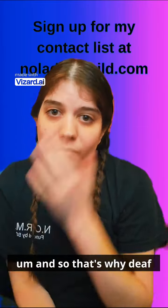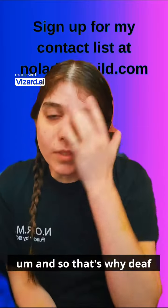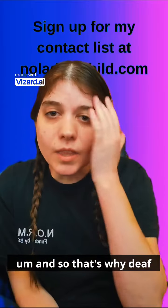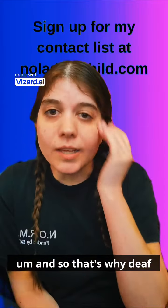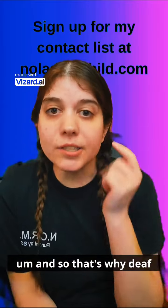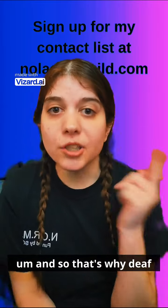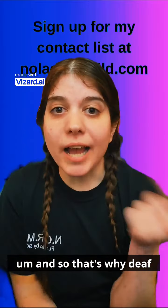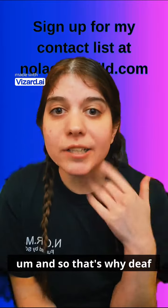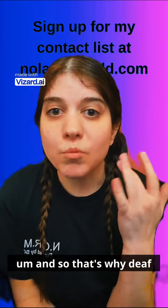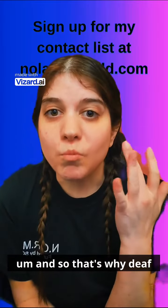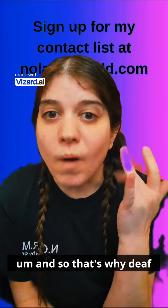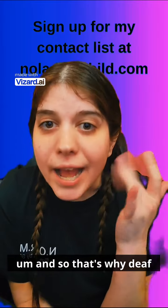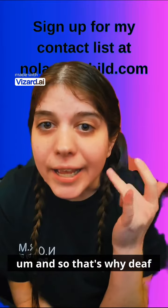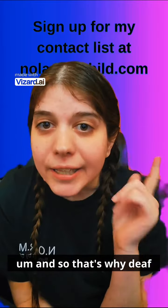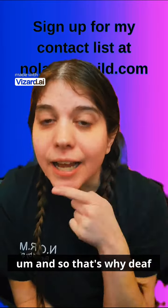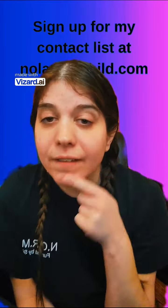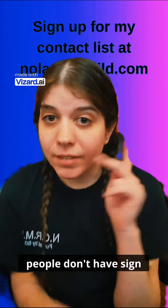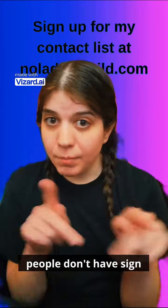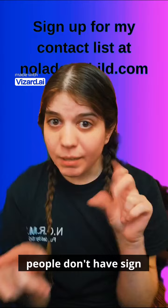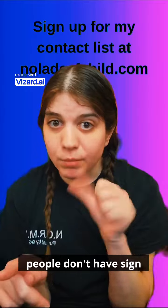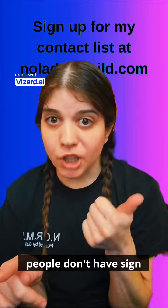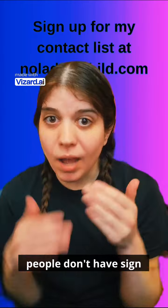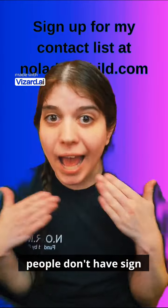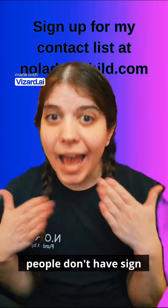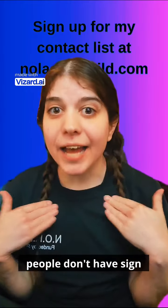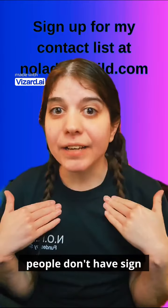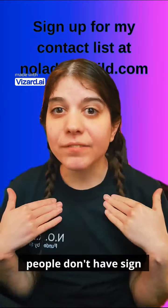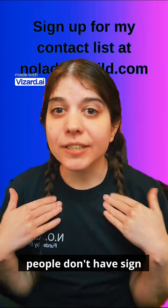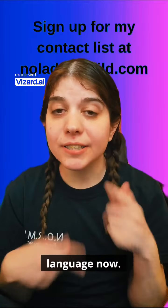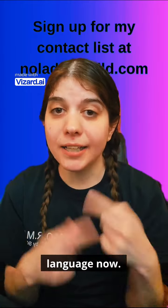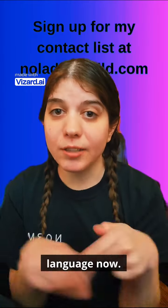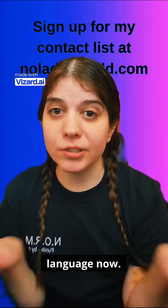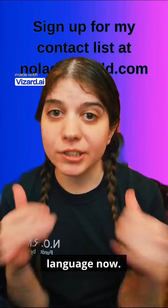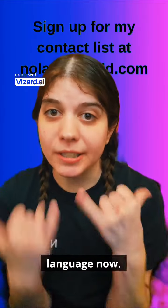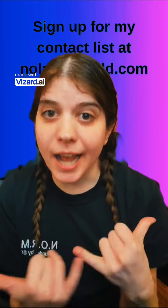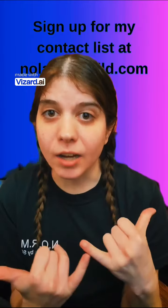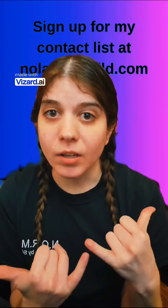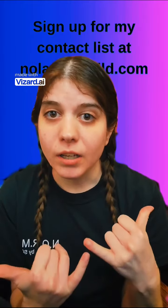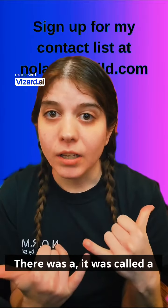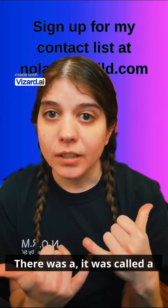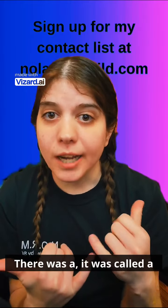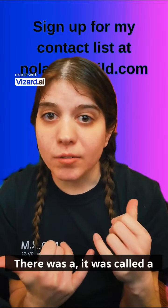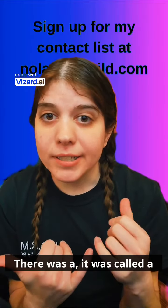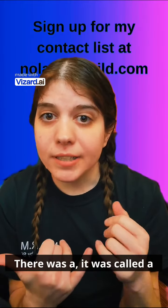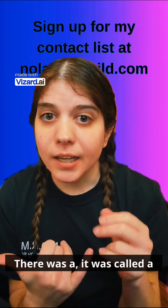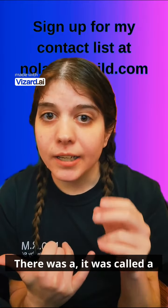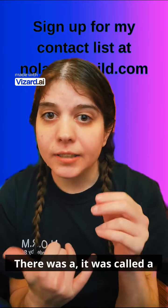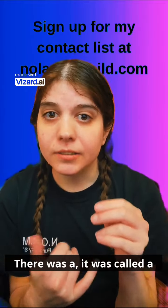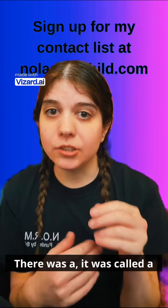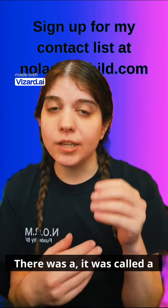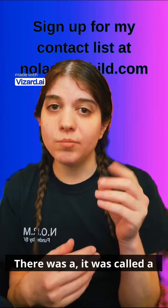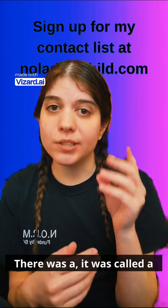And so that's why deaf people don't have sign language now. There was it was called